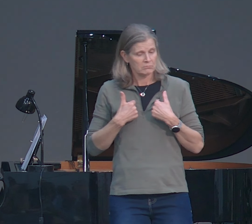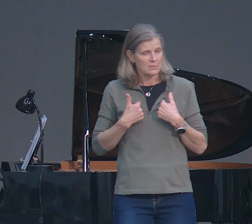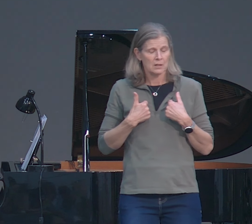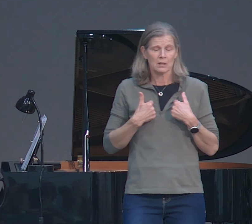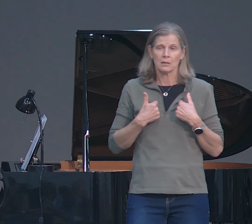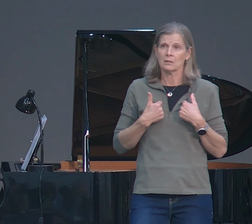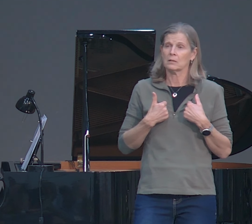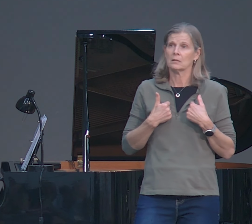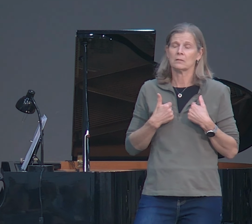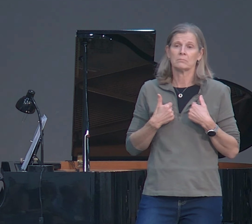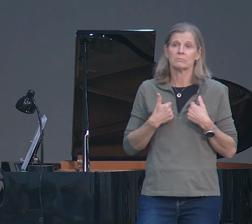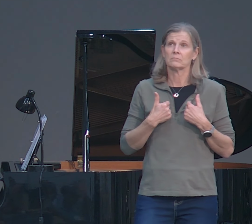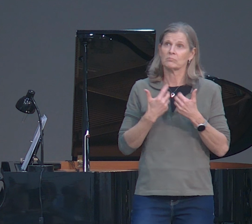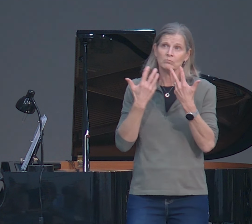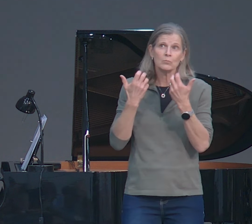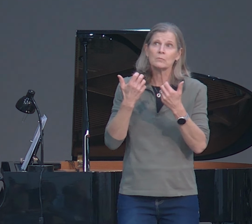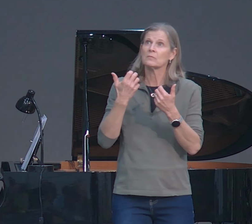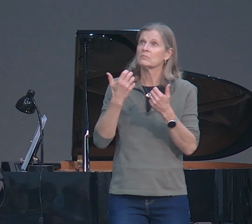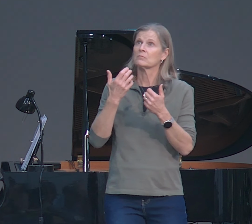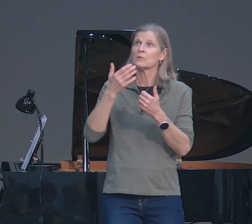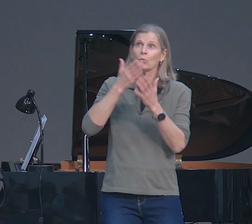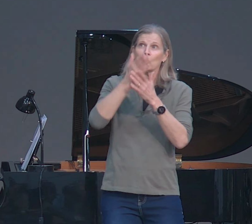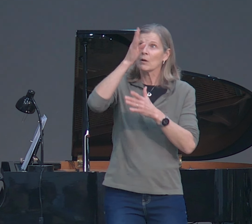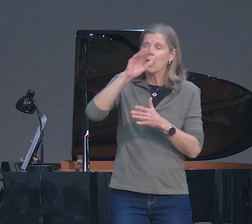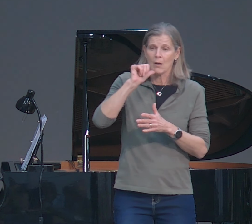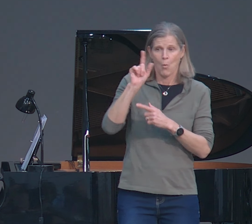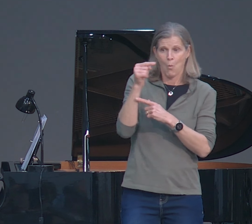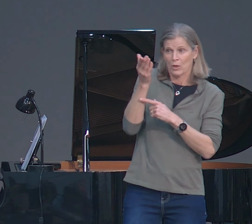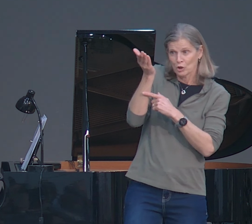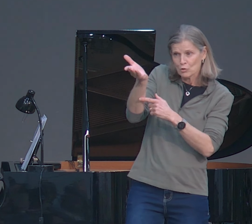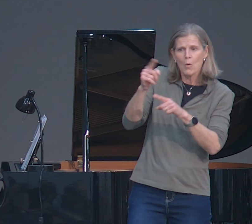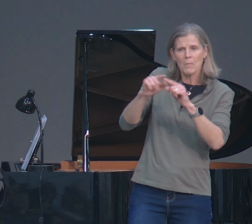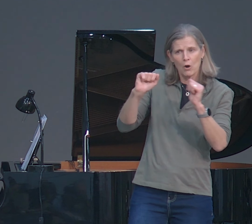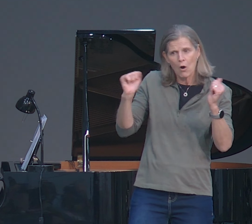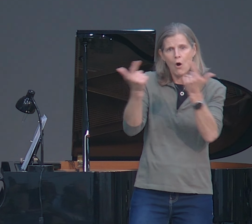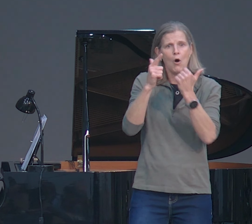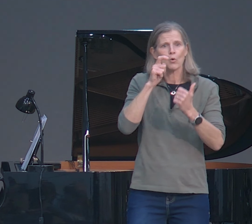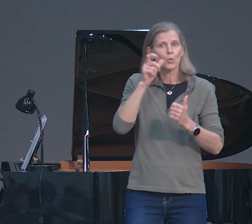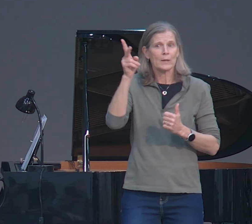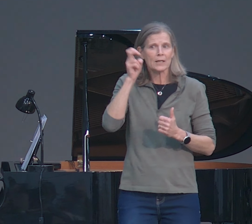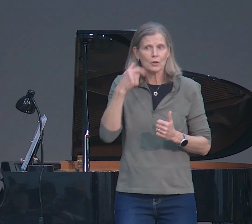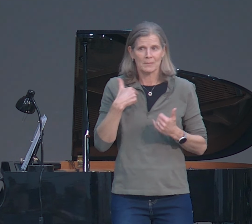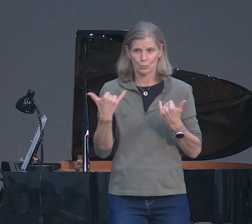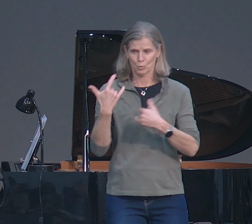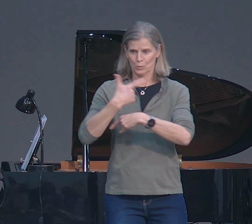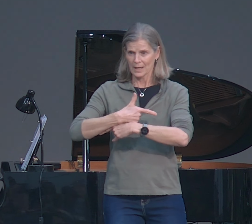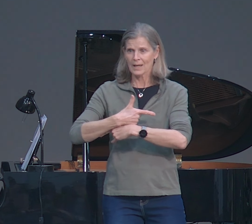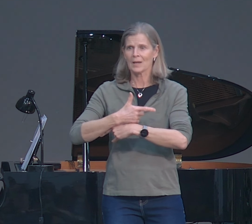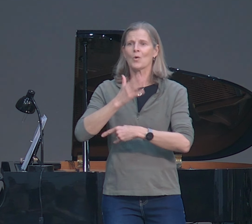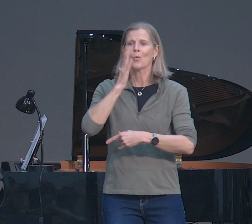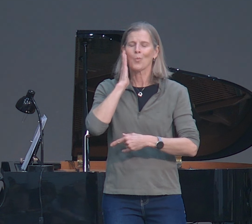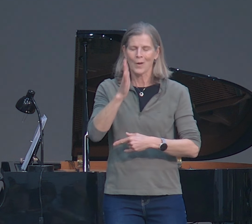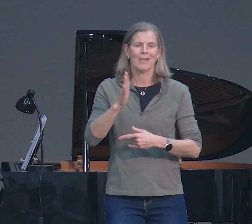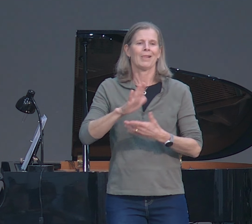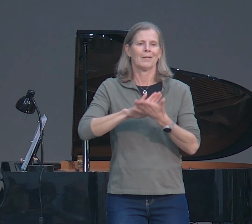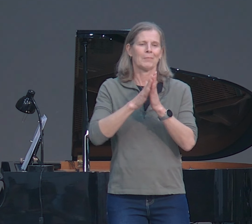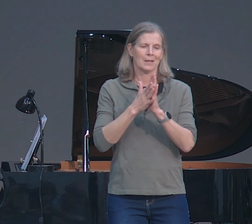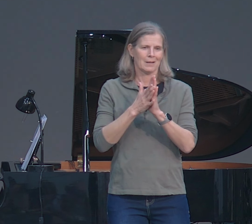God that not only you, but also all who hear me this day might